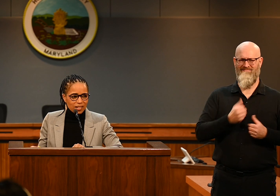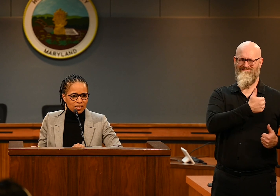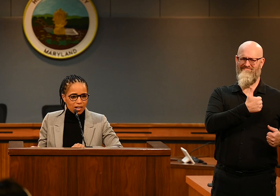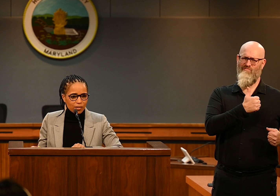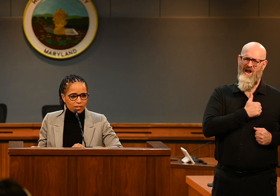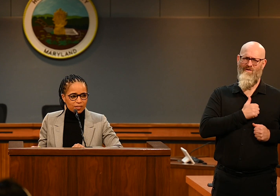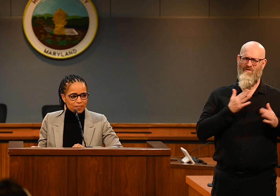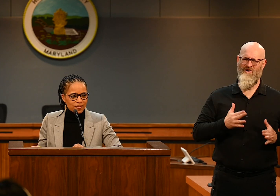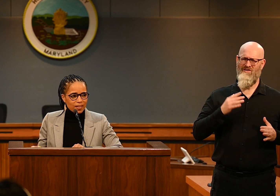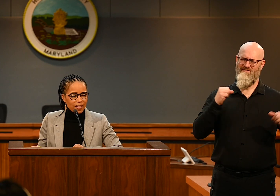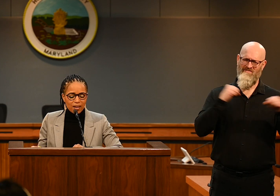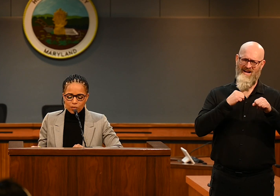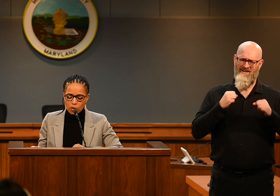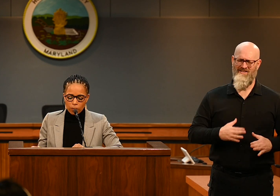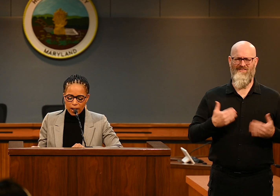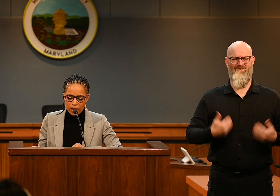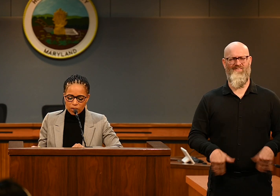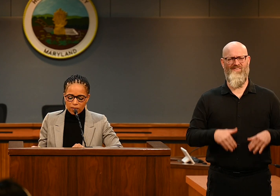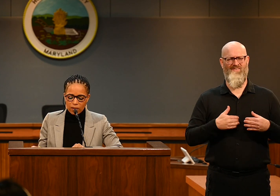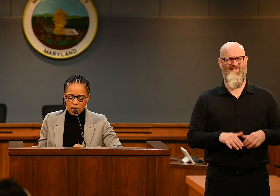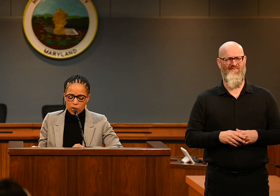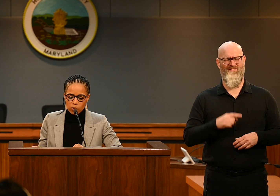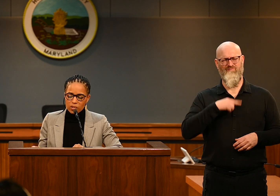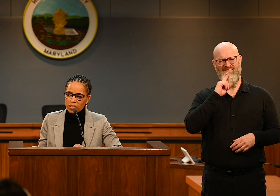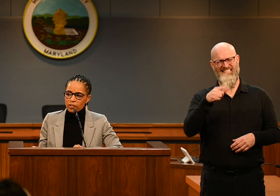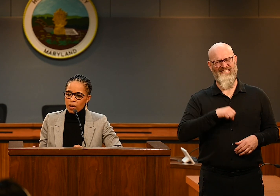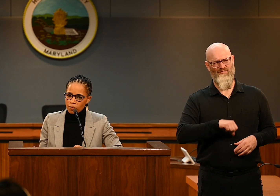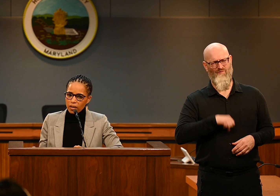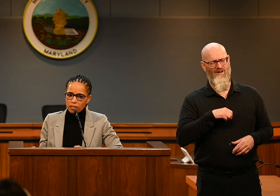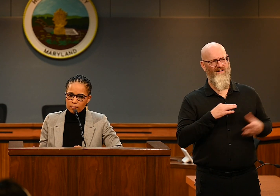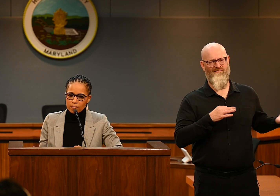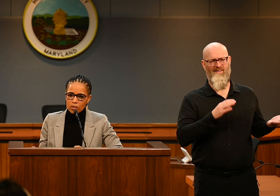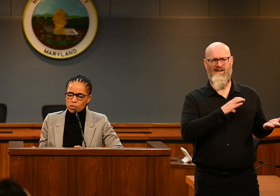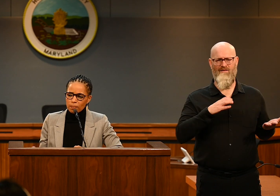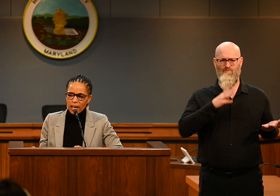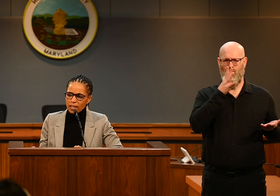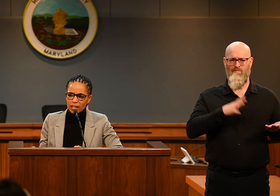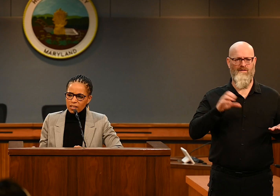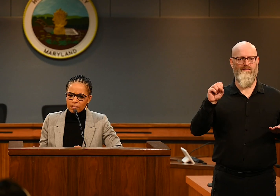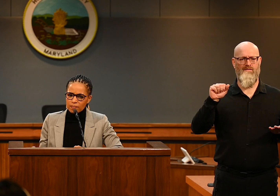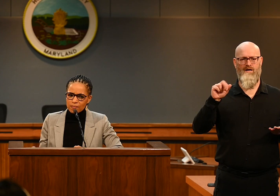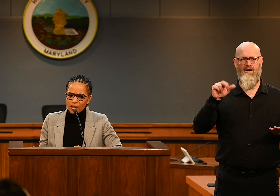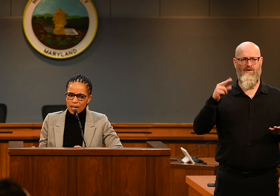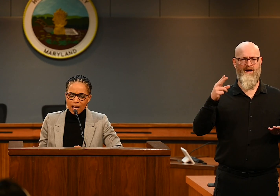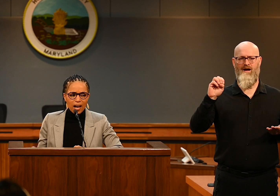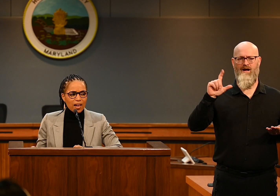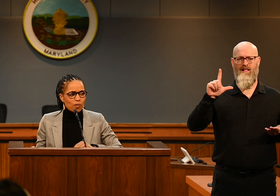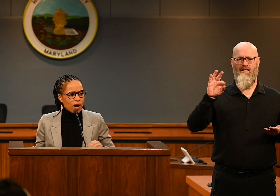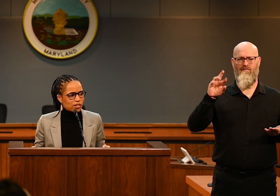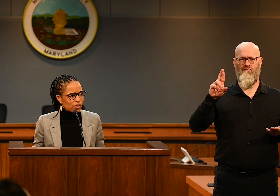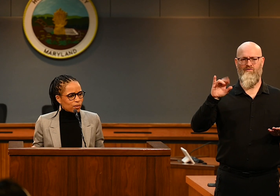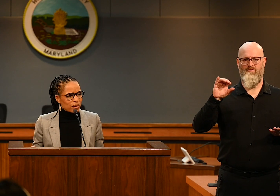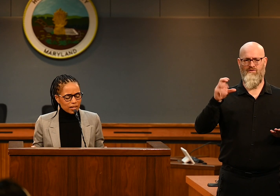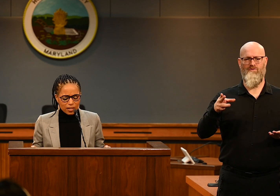United States Congress. I am so proud of Congresswoman Sarah Elfreth, who's a bad lady. I